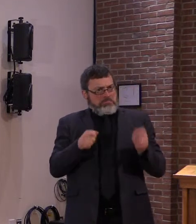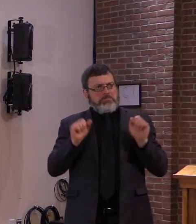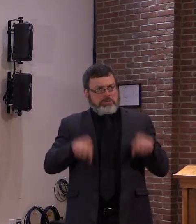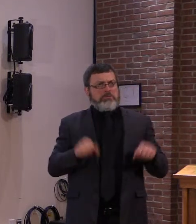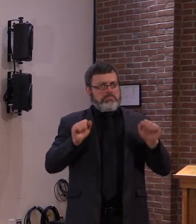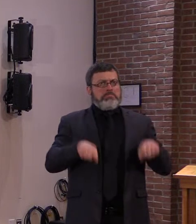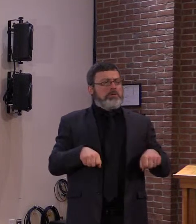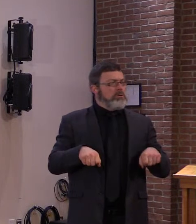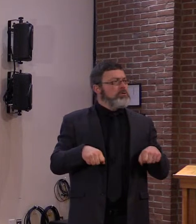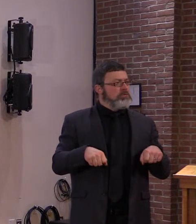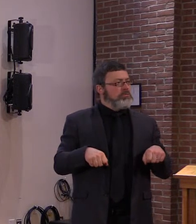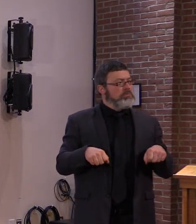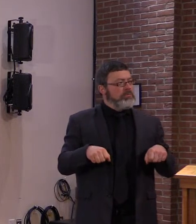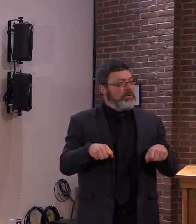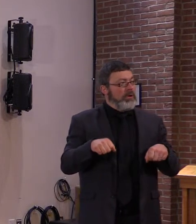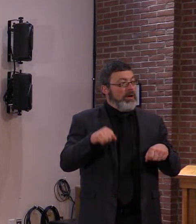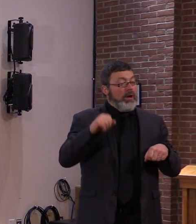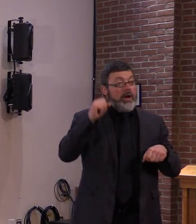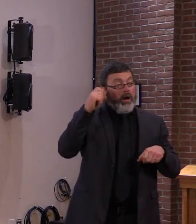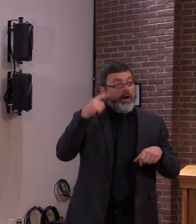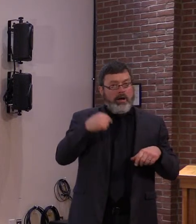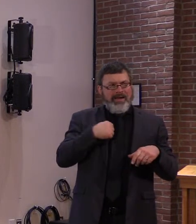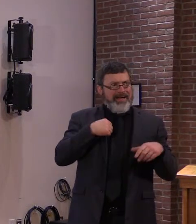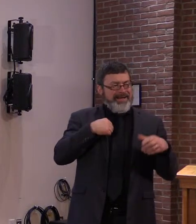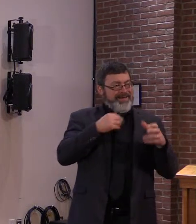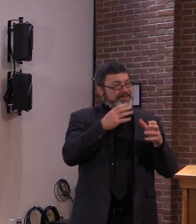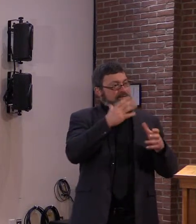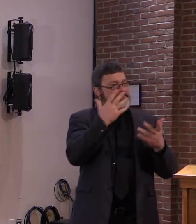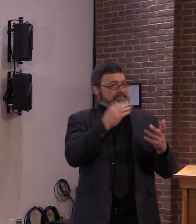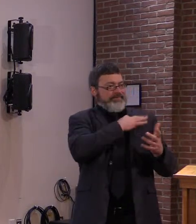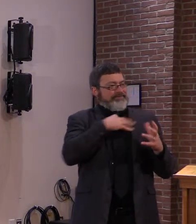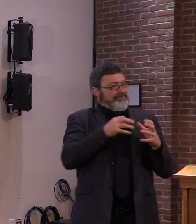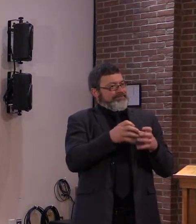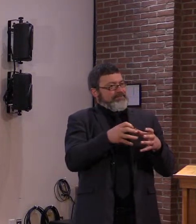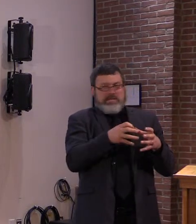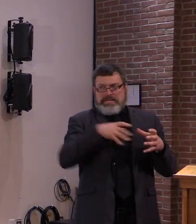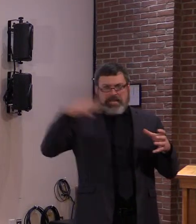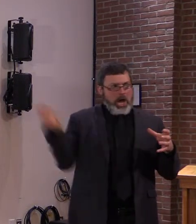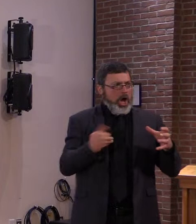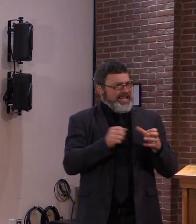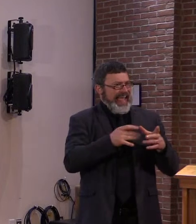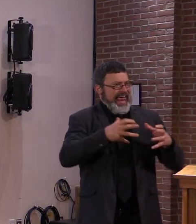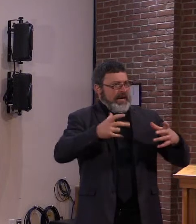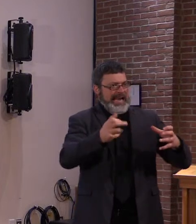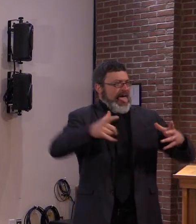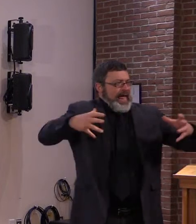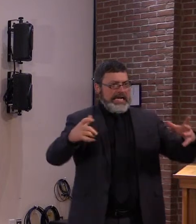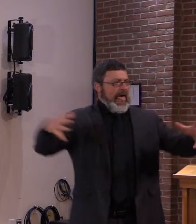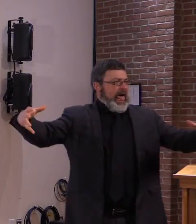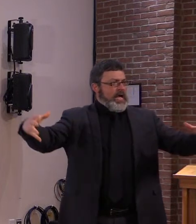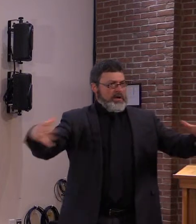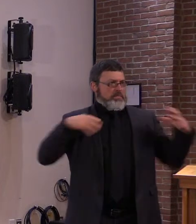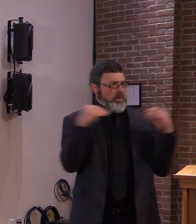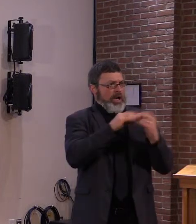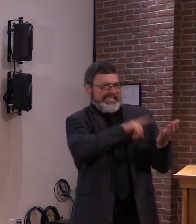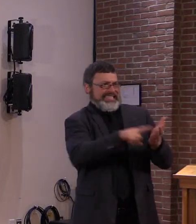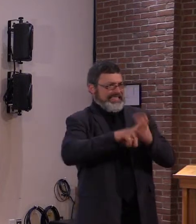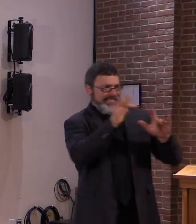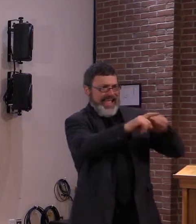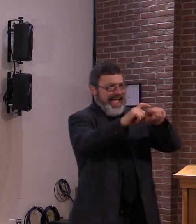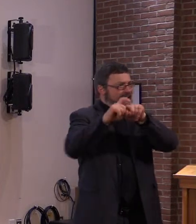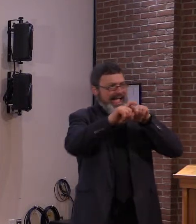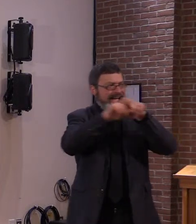things about discomfort at the site of the injection, and perhaps a day of low-grade fever or fatigue in some,